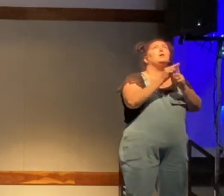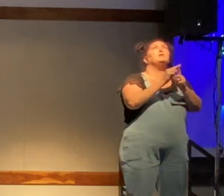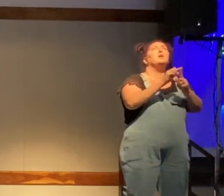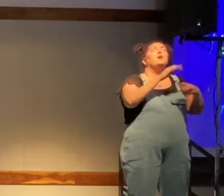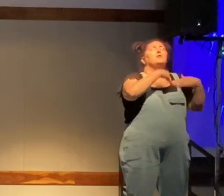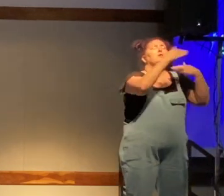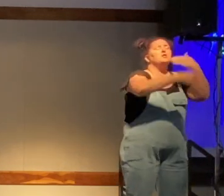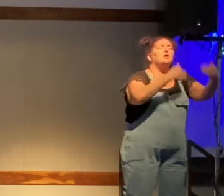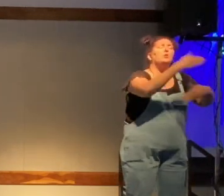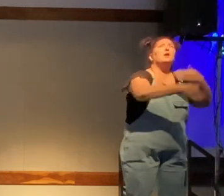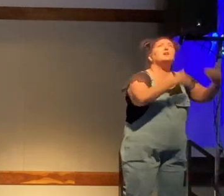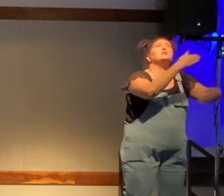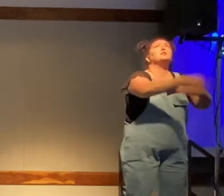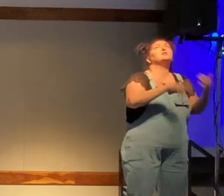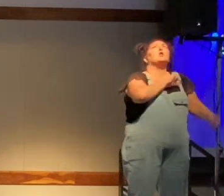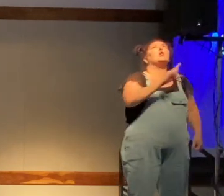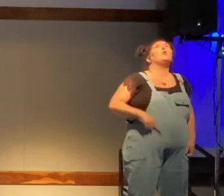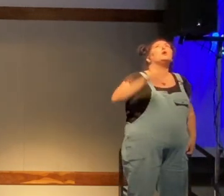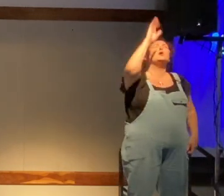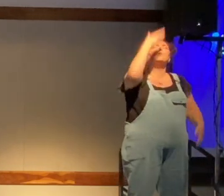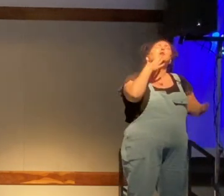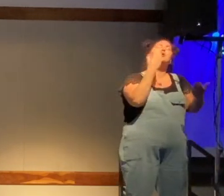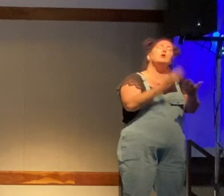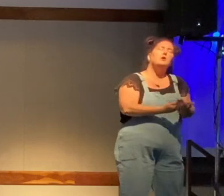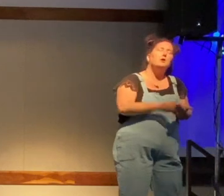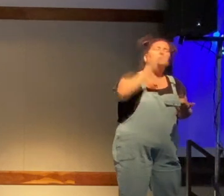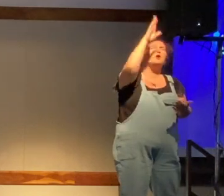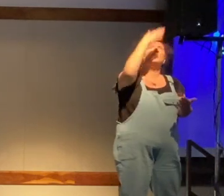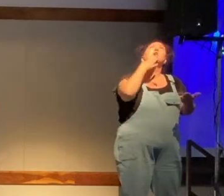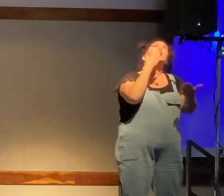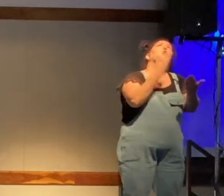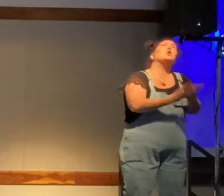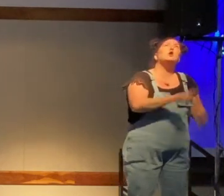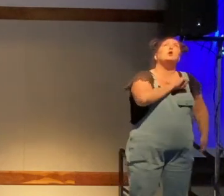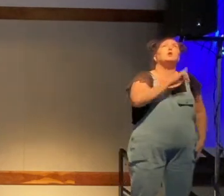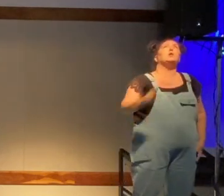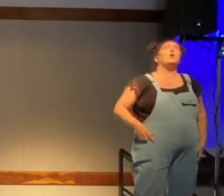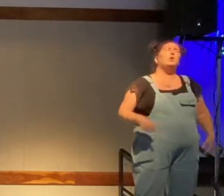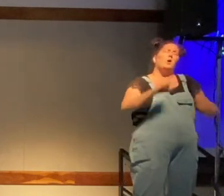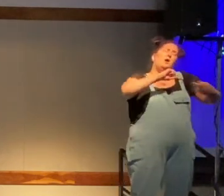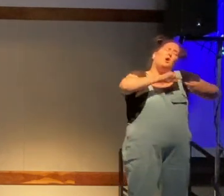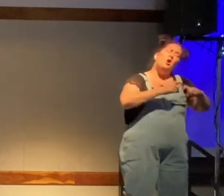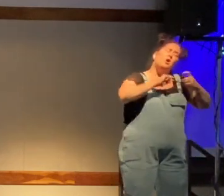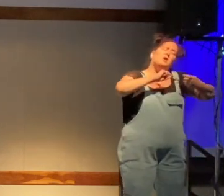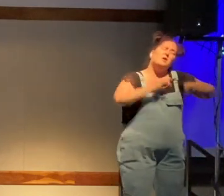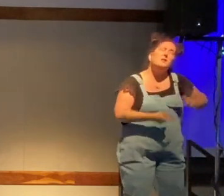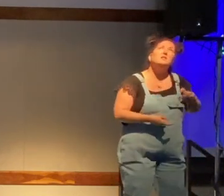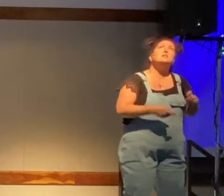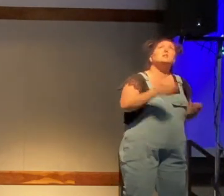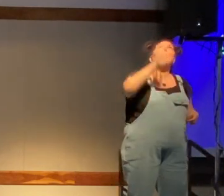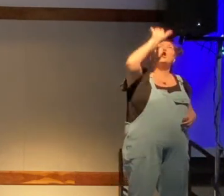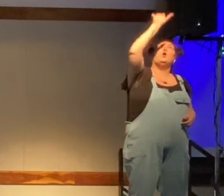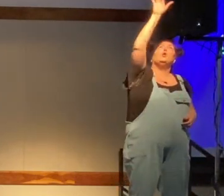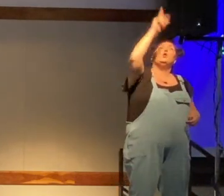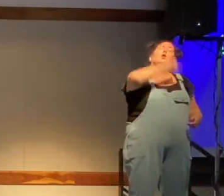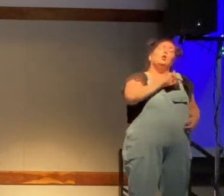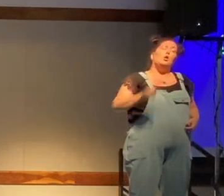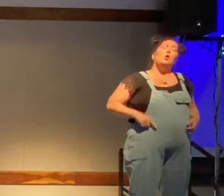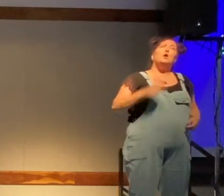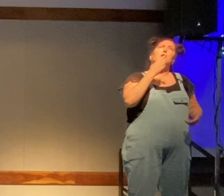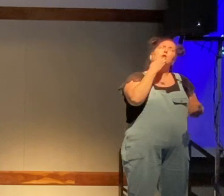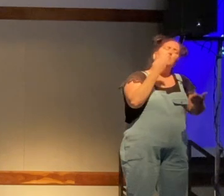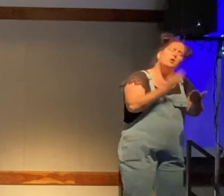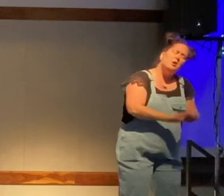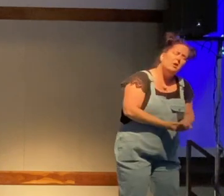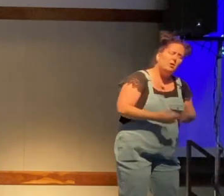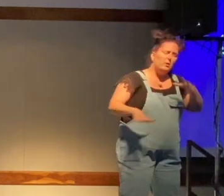generations. Lord God, you are good. You are good when it hurts, and you are good when it's great, and you are good